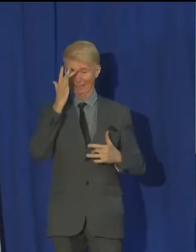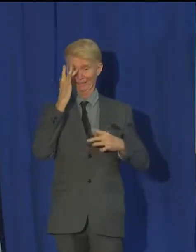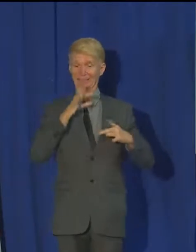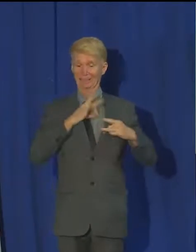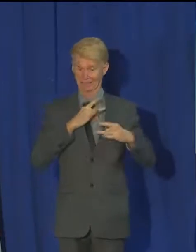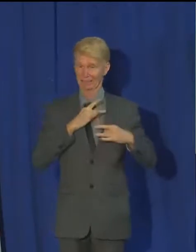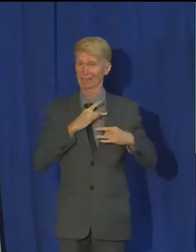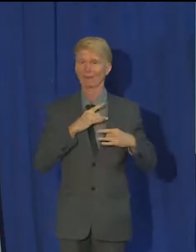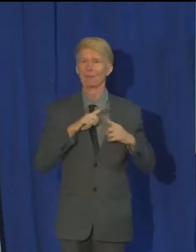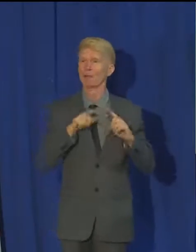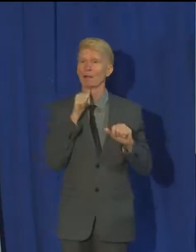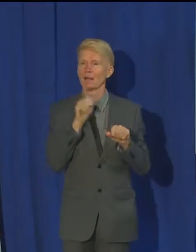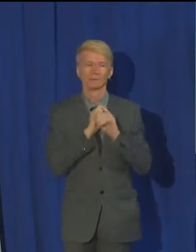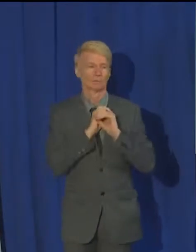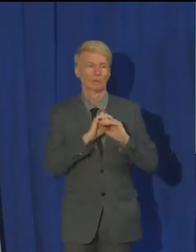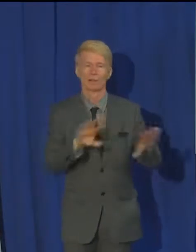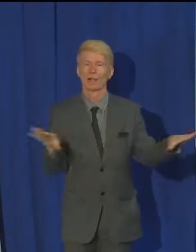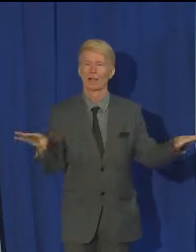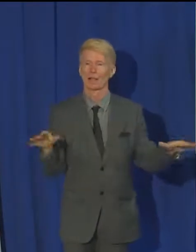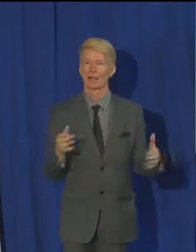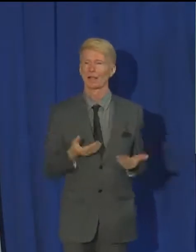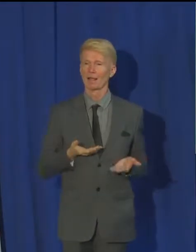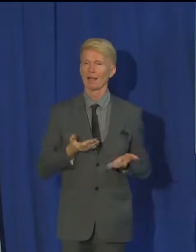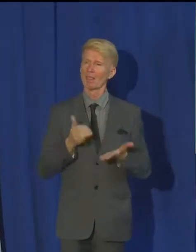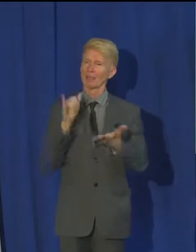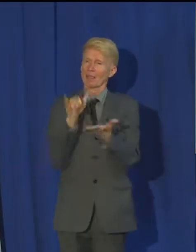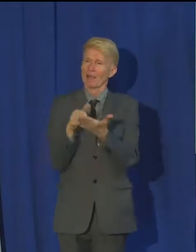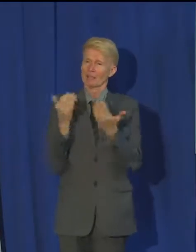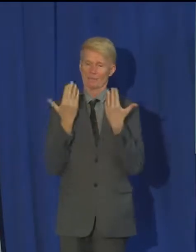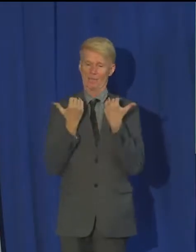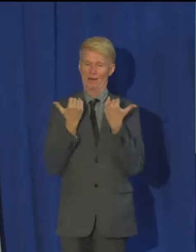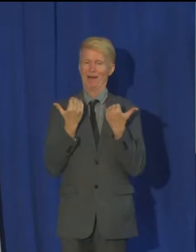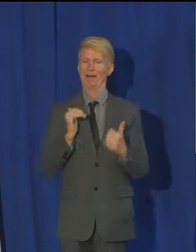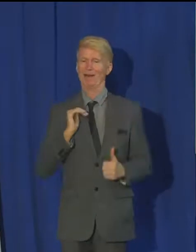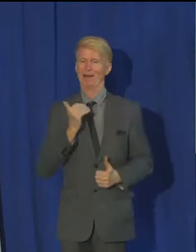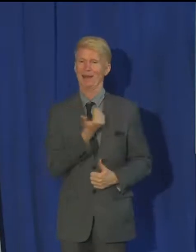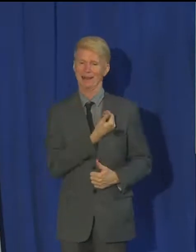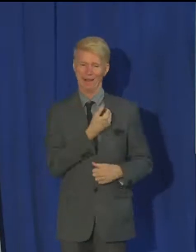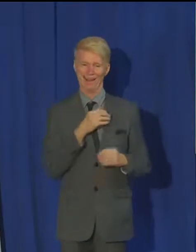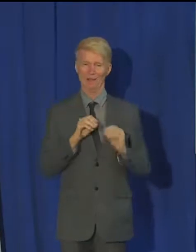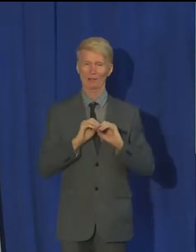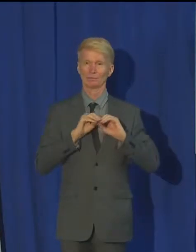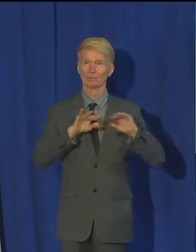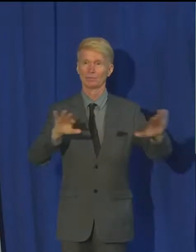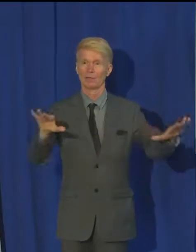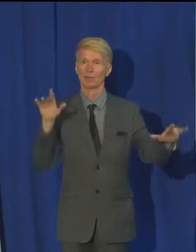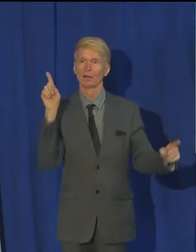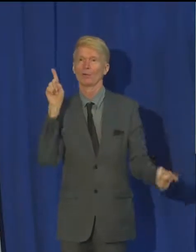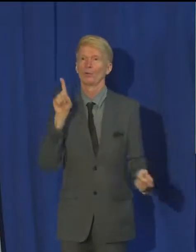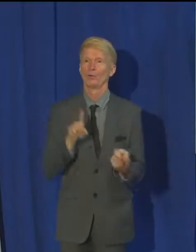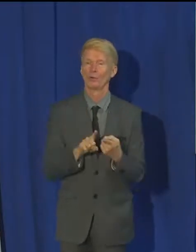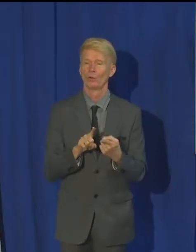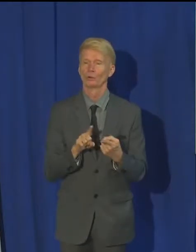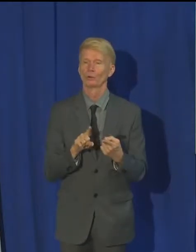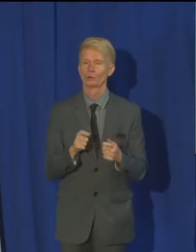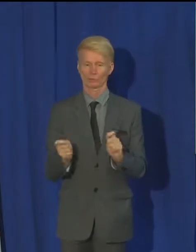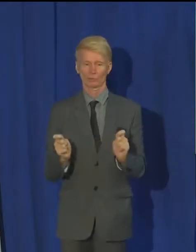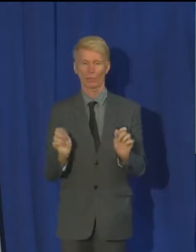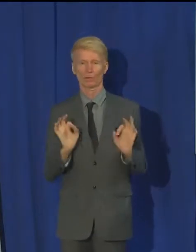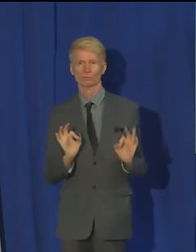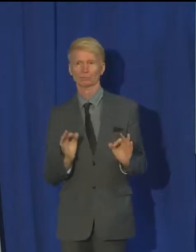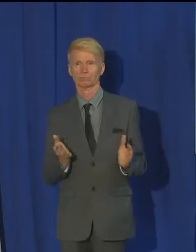all. This is why we were able to get our outbreak in control. Our